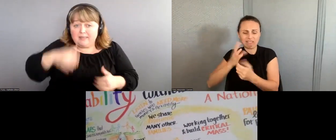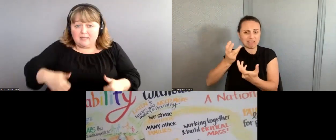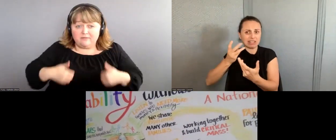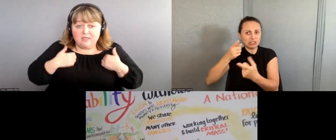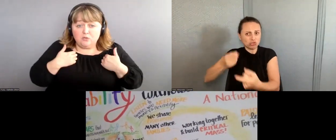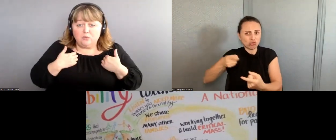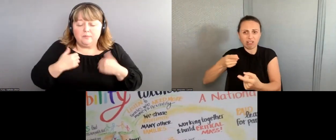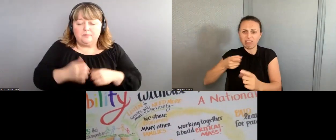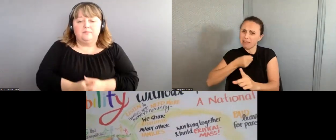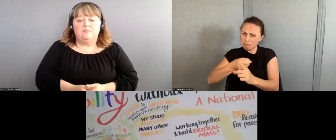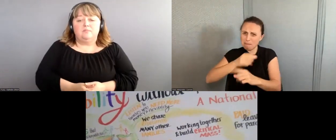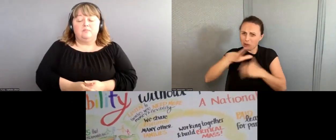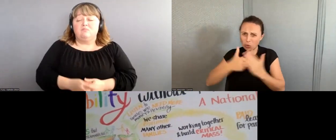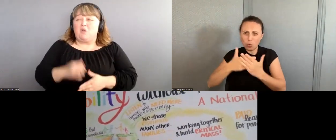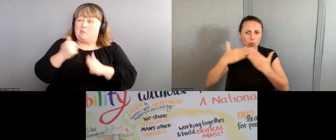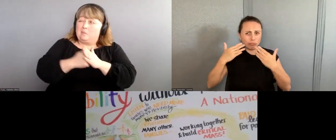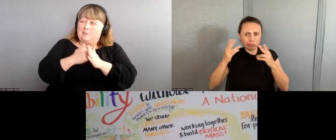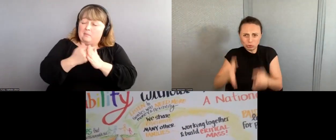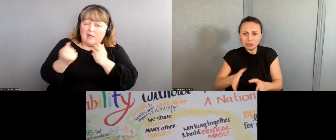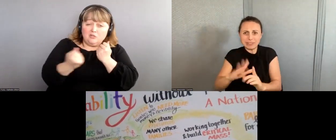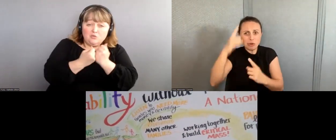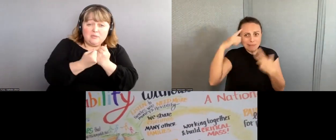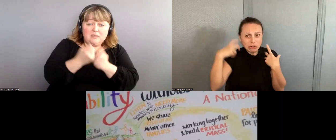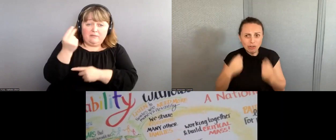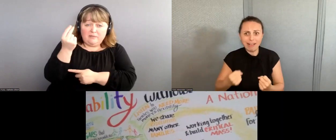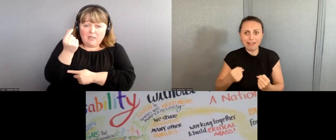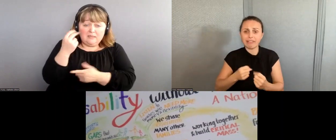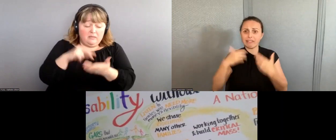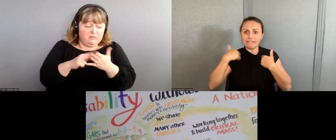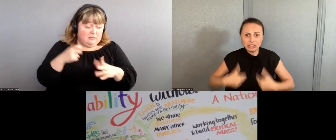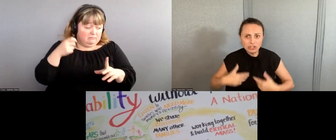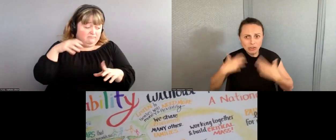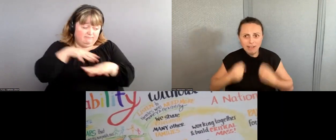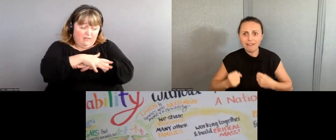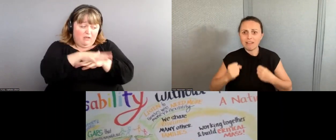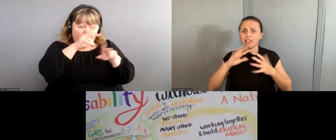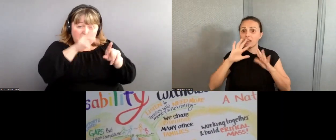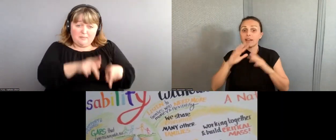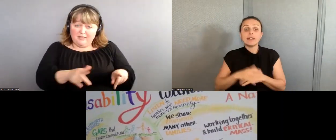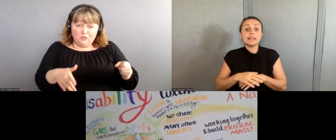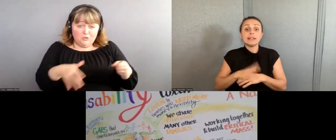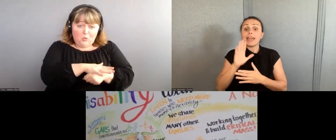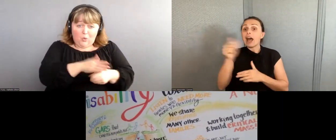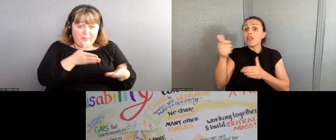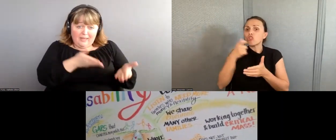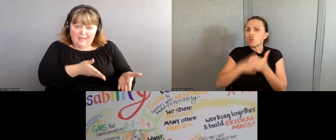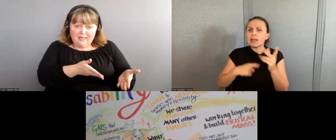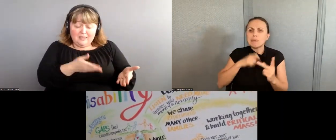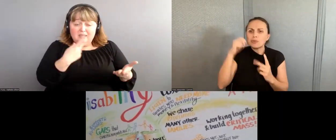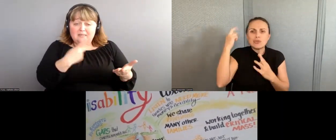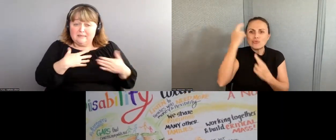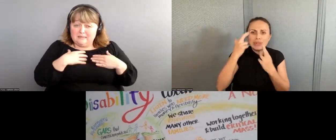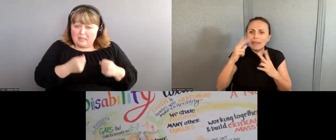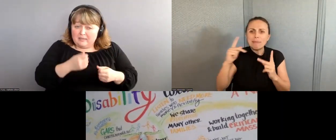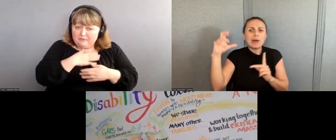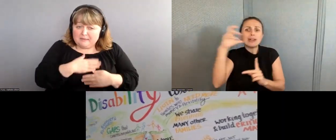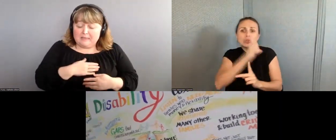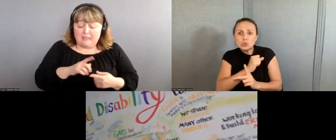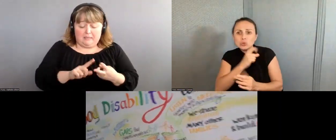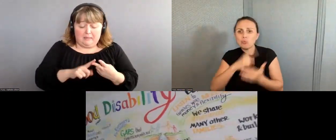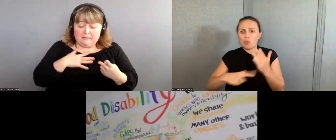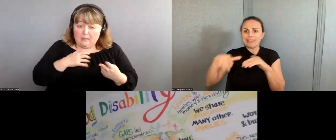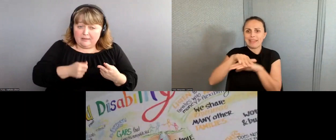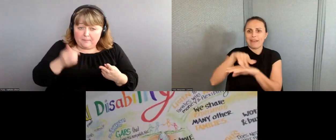whole person. So mental health and well-being, the cost that no one thinks about, that just assumptions of what's